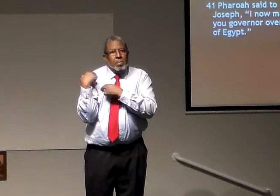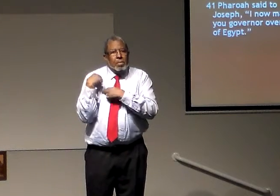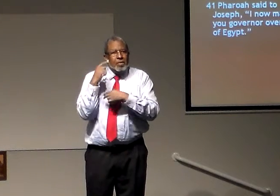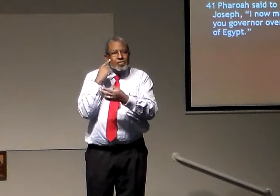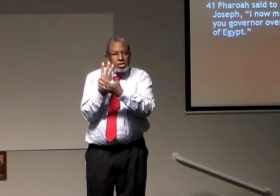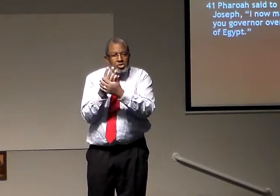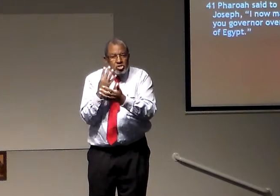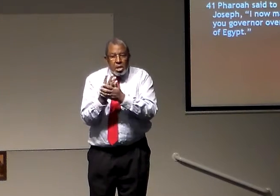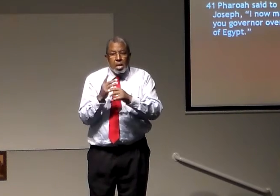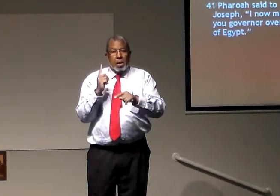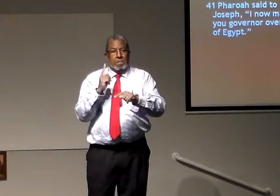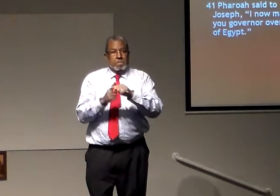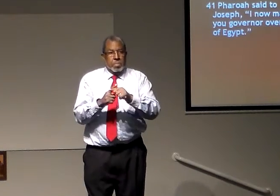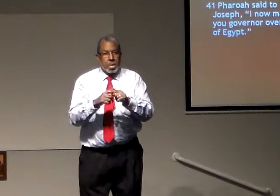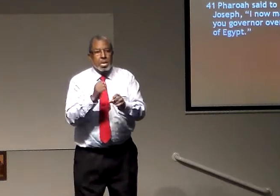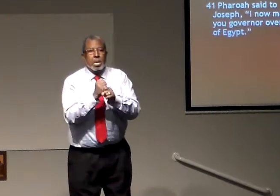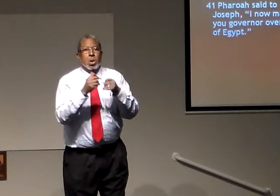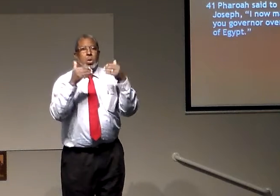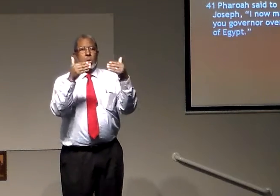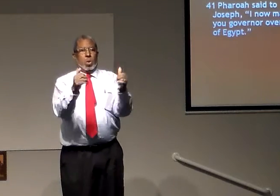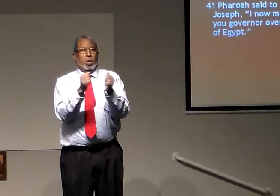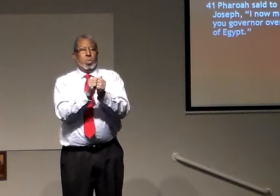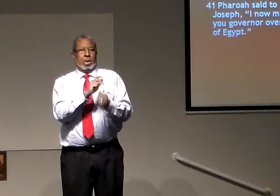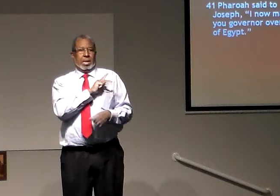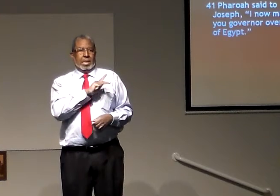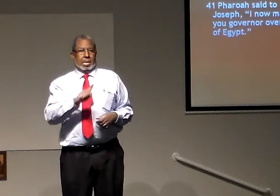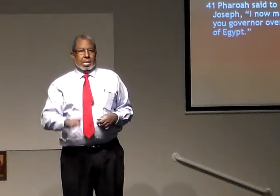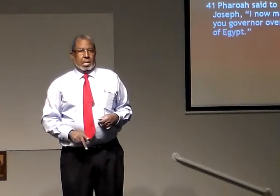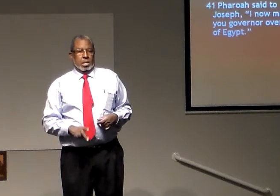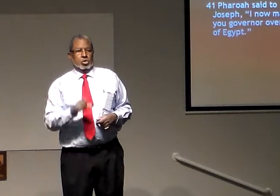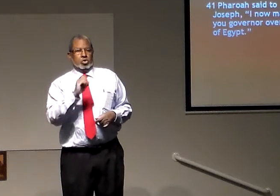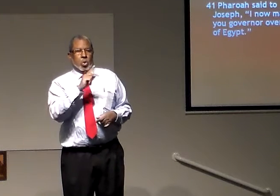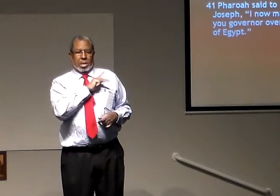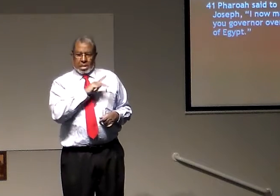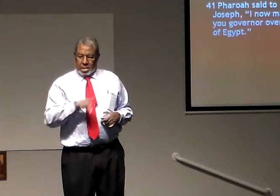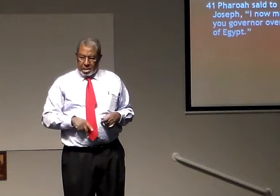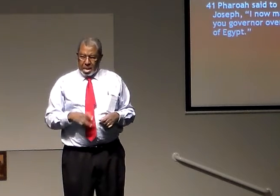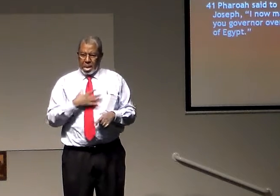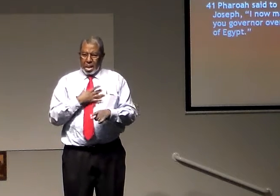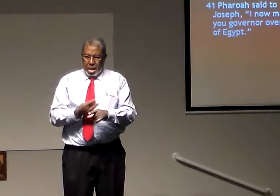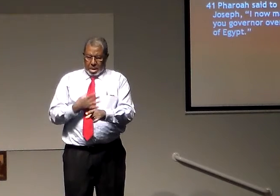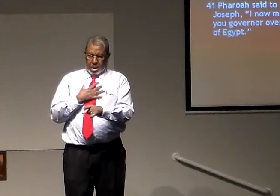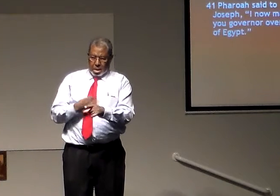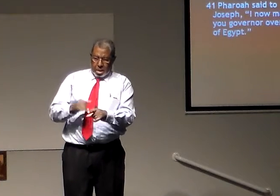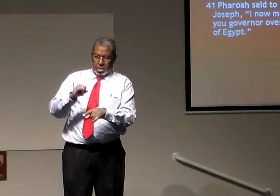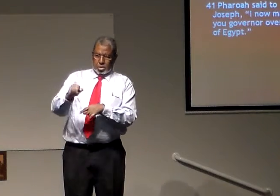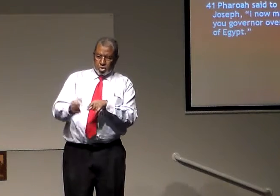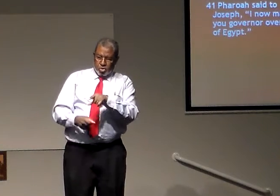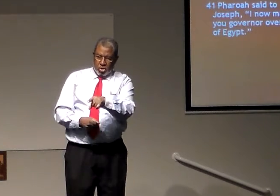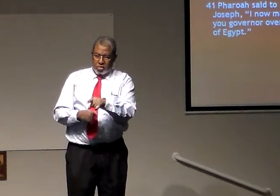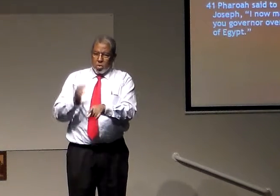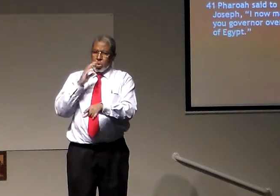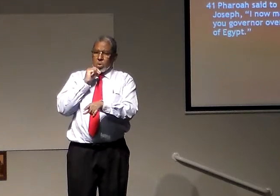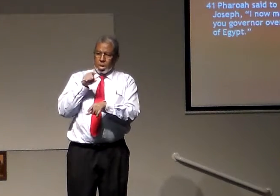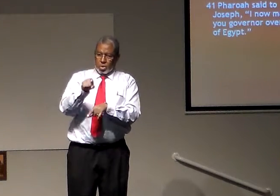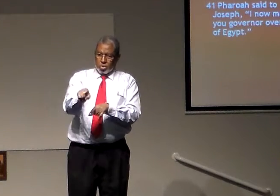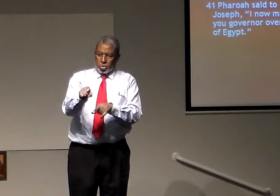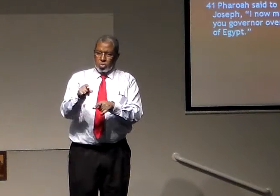men who were responsible for everything. He got along with the king. He likes Joseph. Why